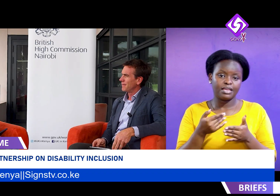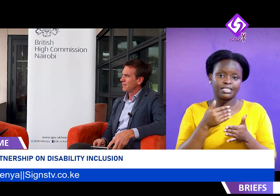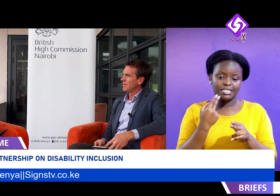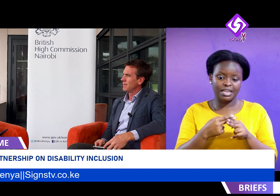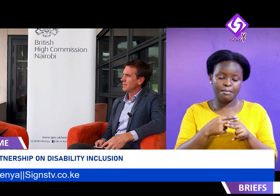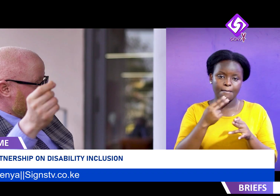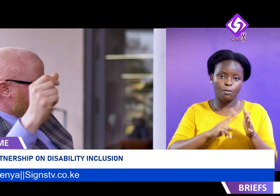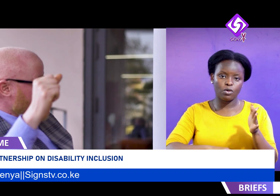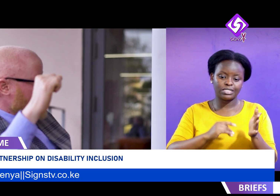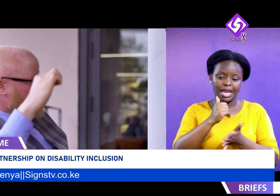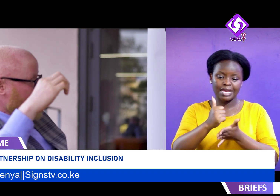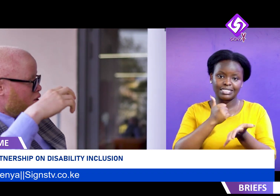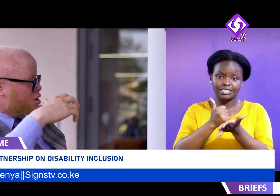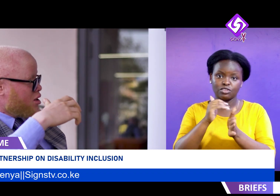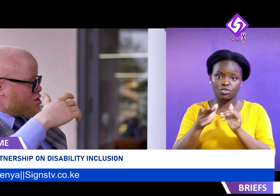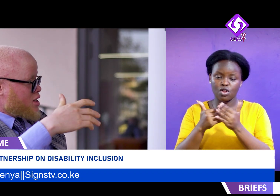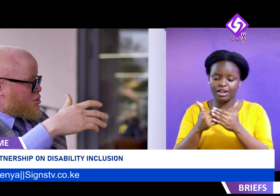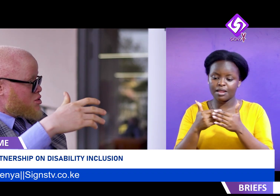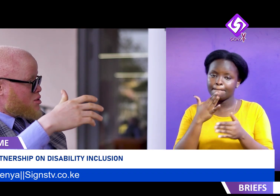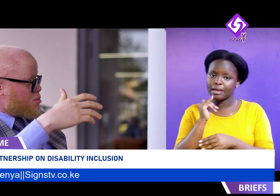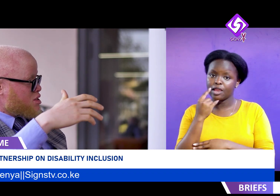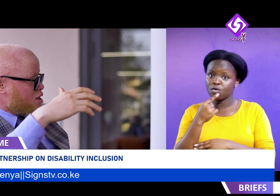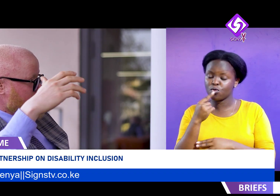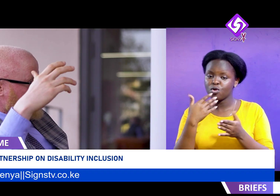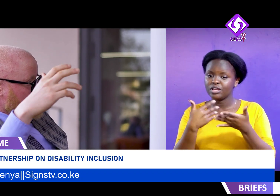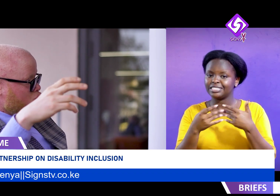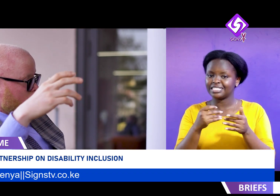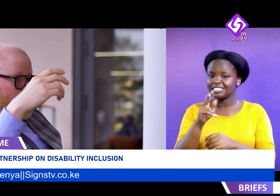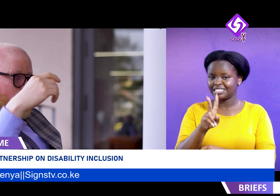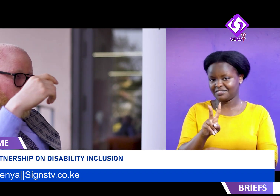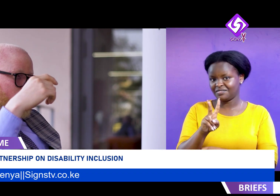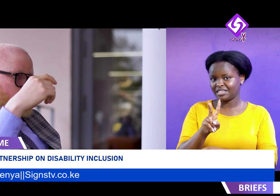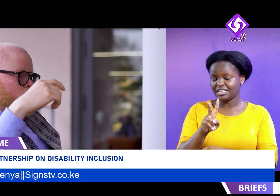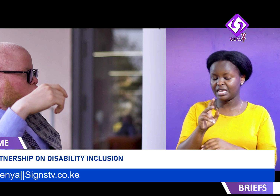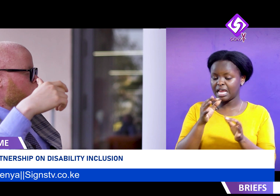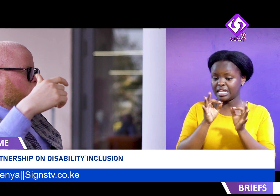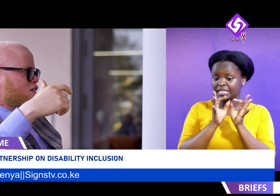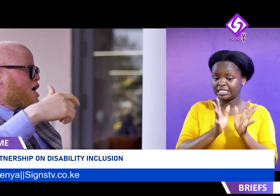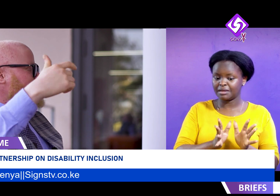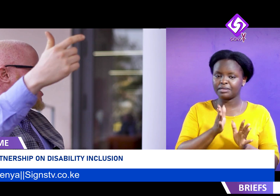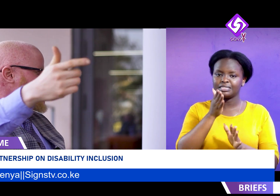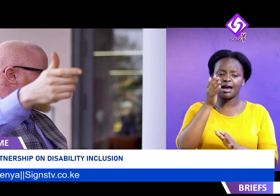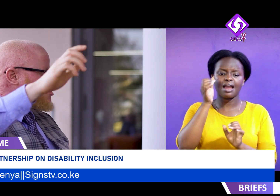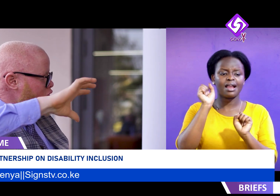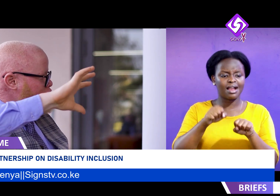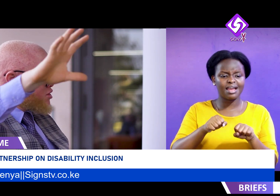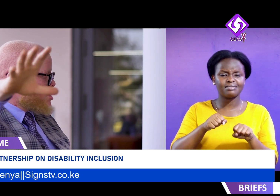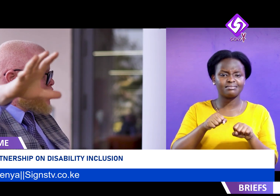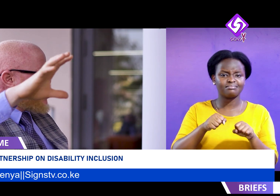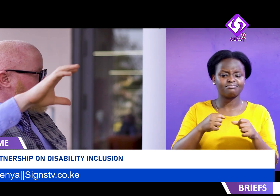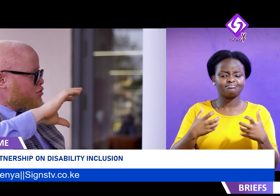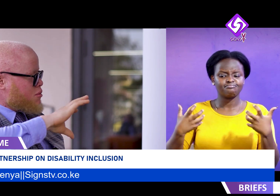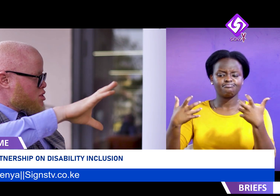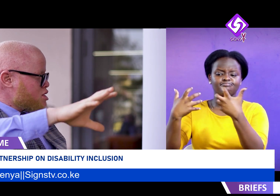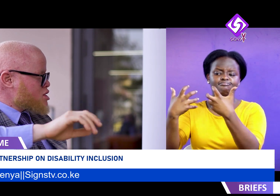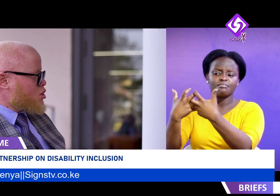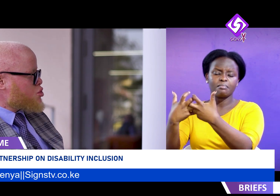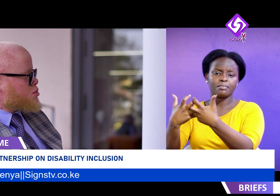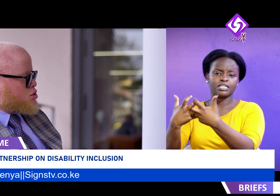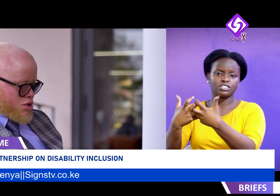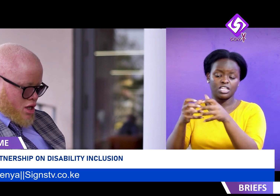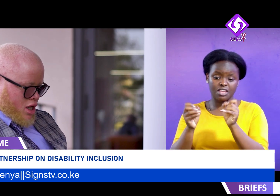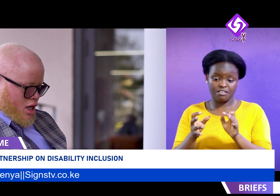It is by Science Media Kenya, where a sign language interpreter is able to be dialed in wherever they are if a patient